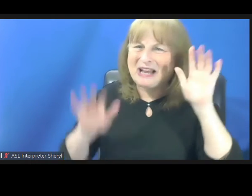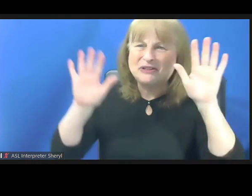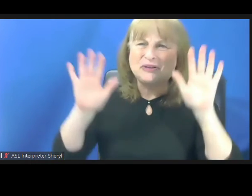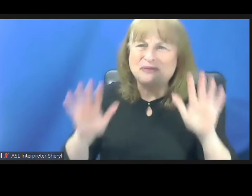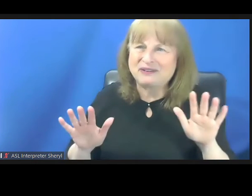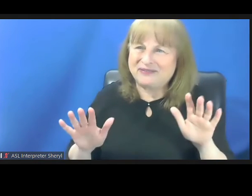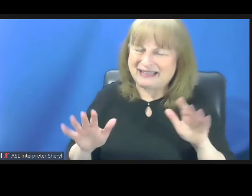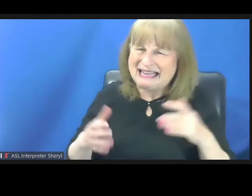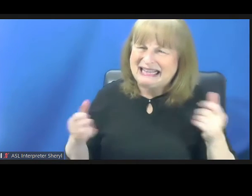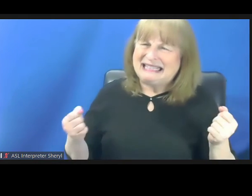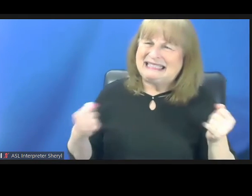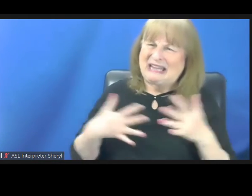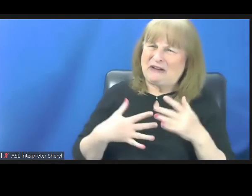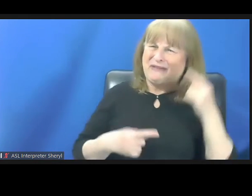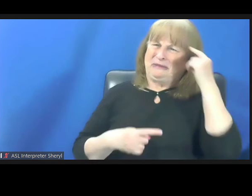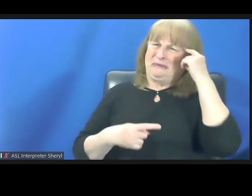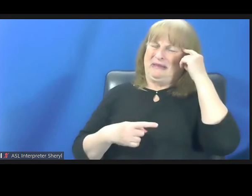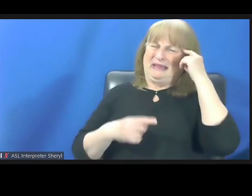just terrifying to think about.